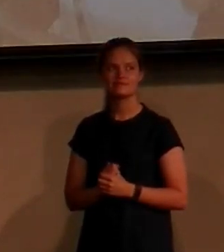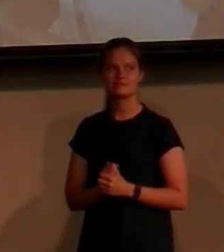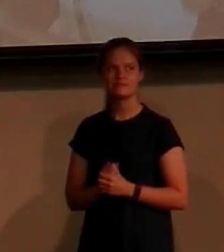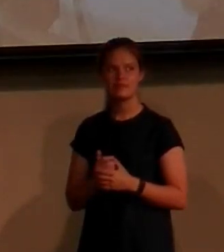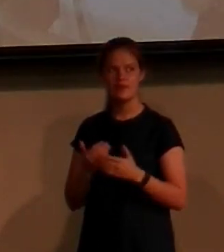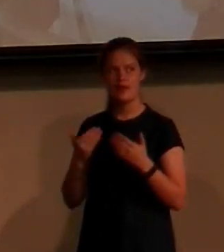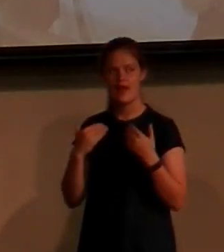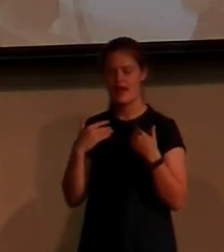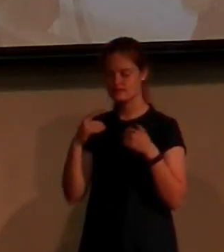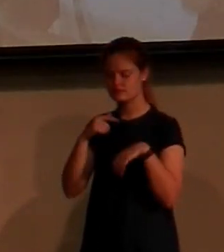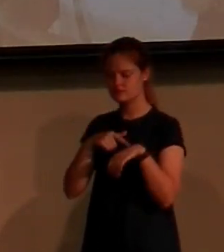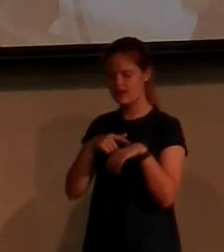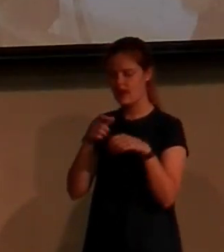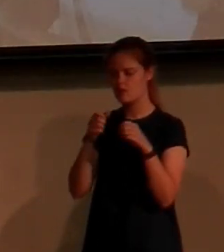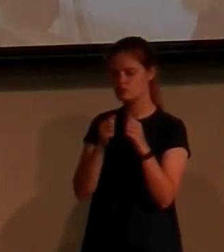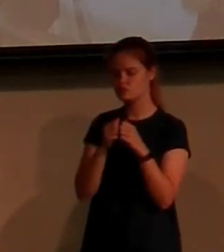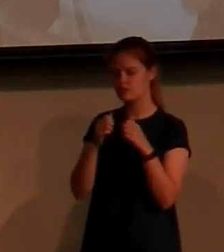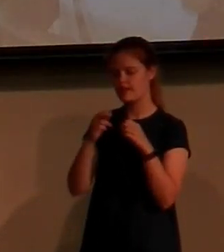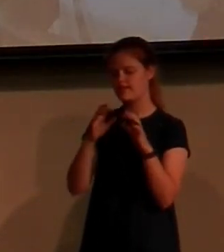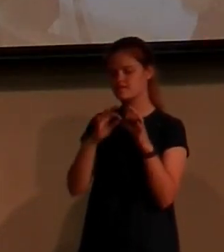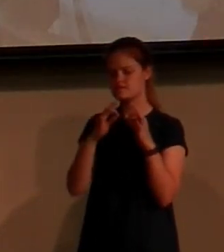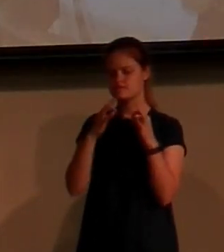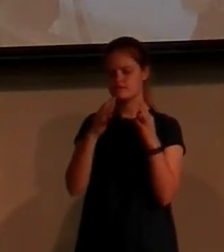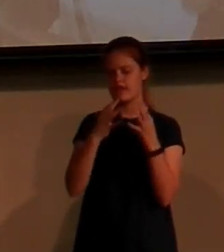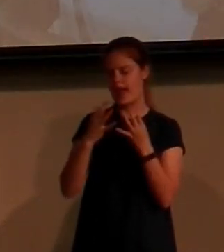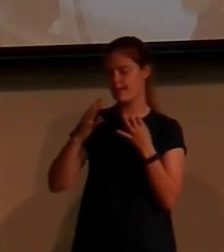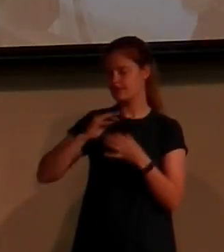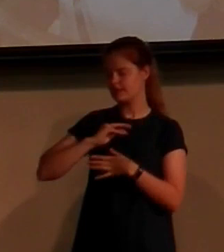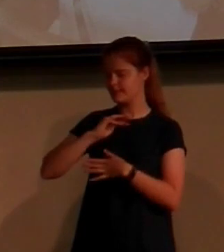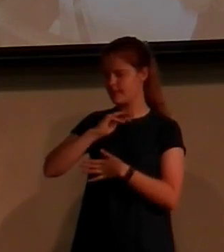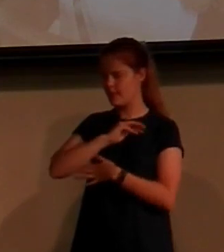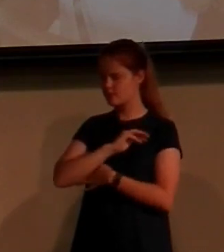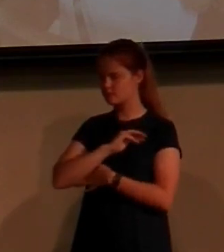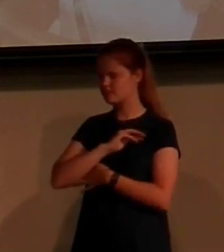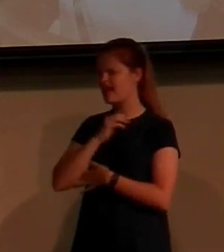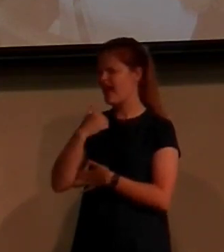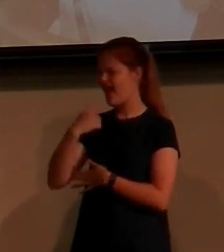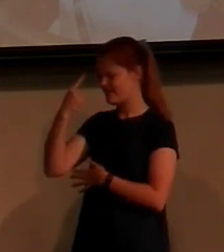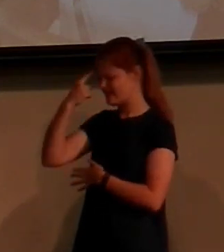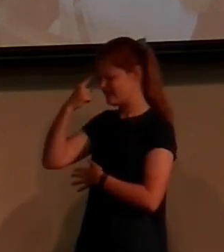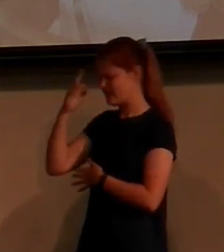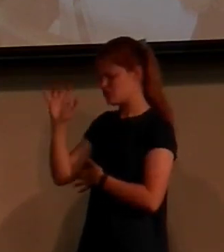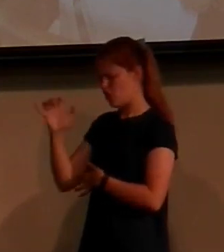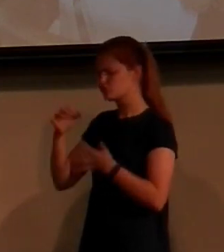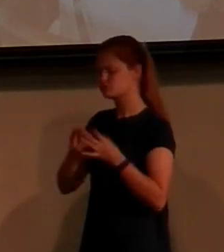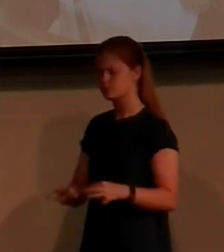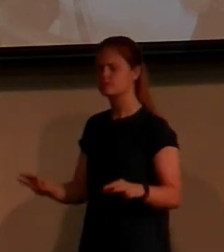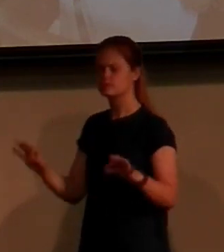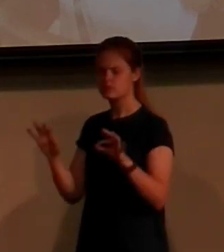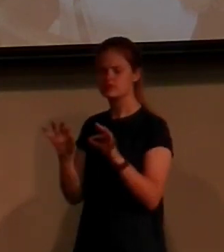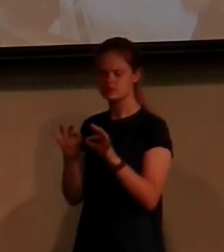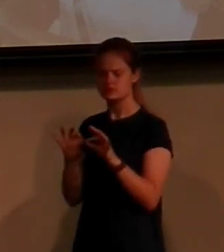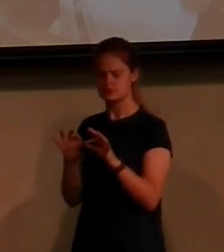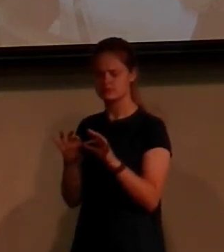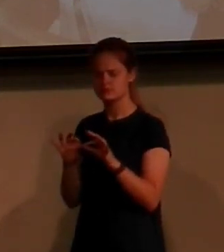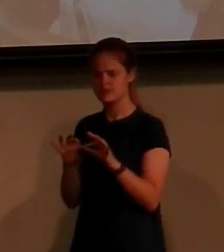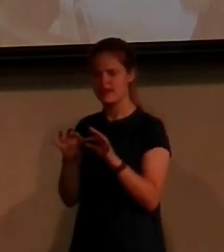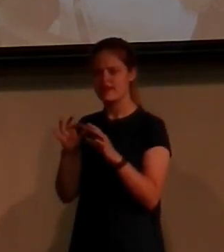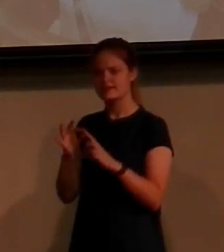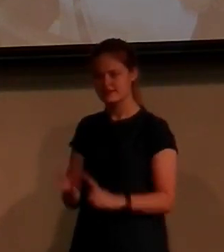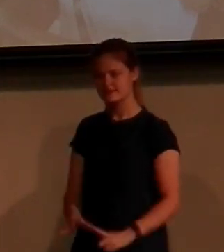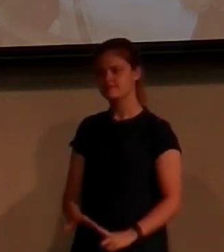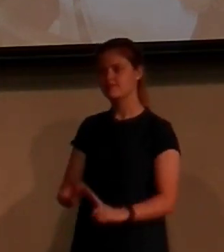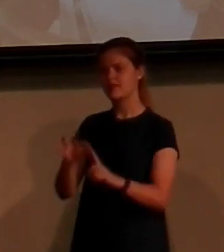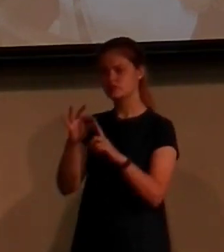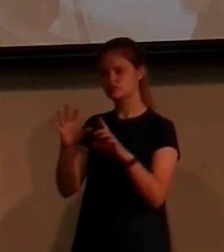Spend time with relatives. I think that's very important especially when you do